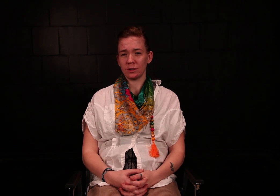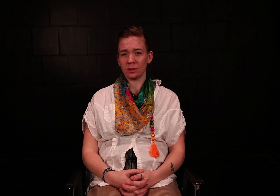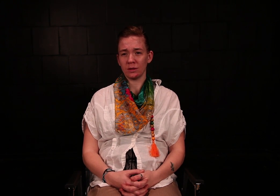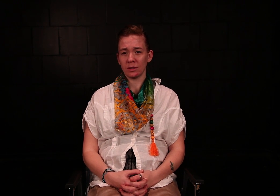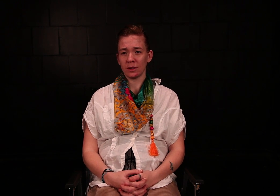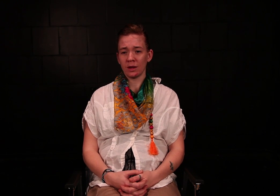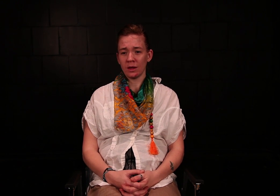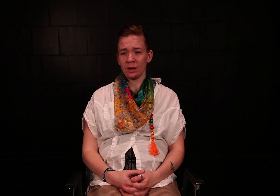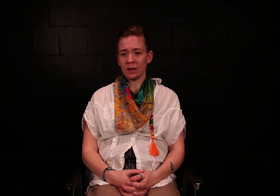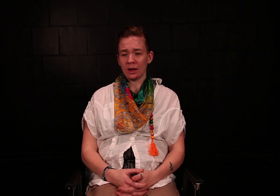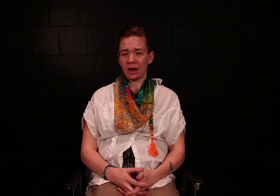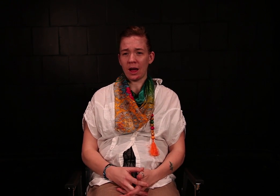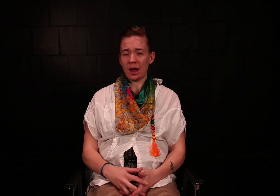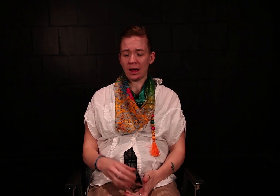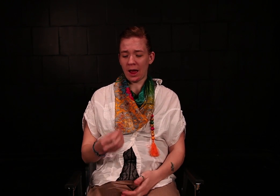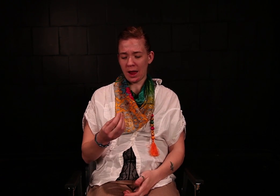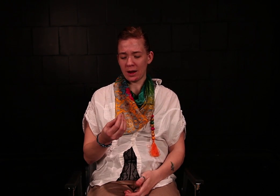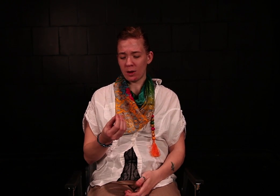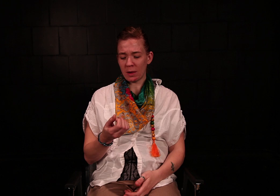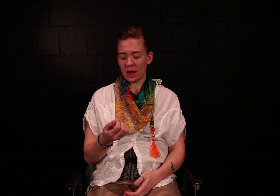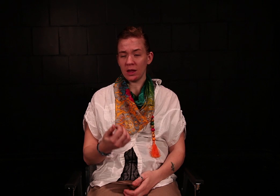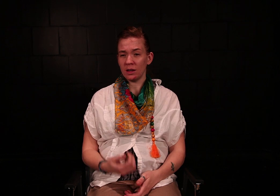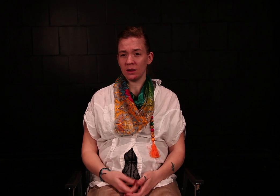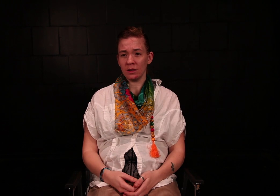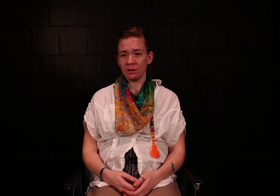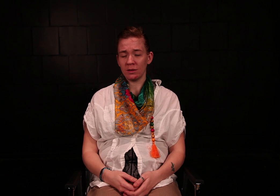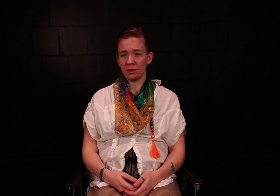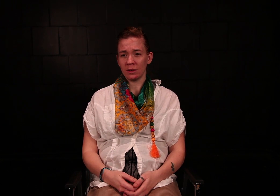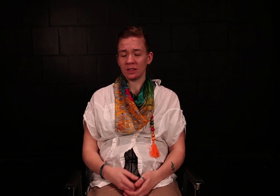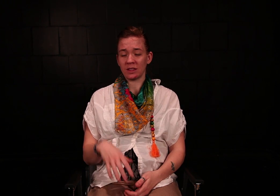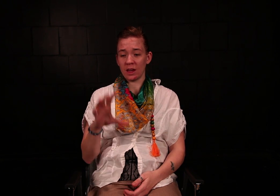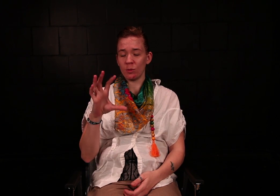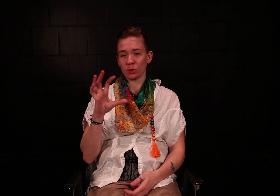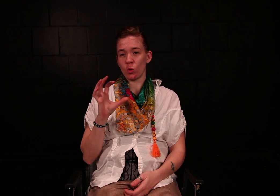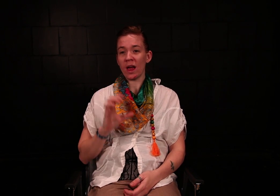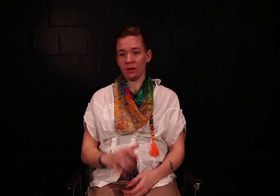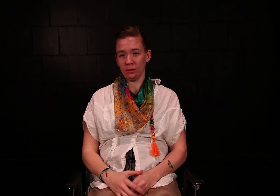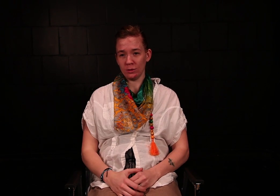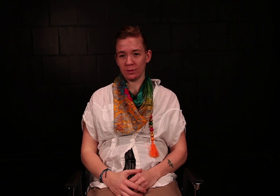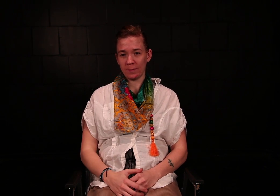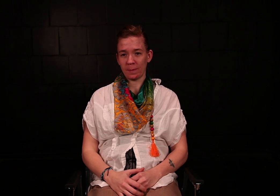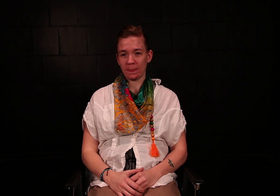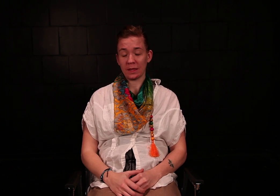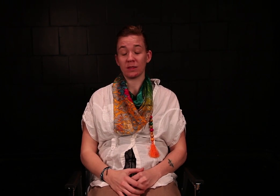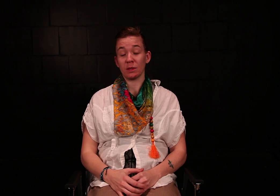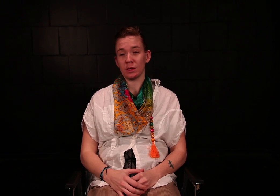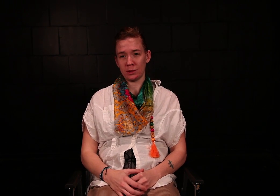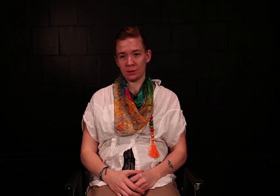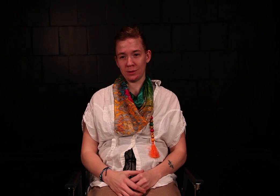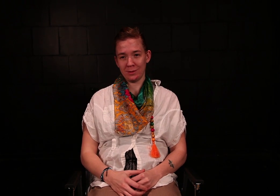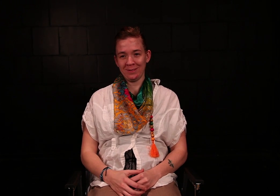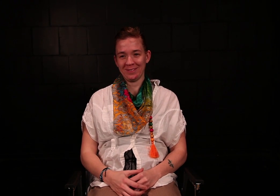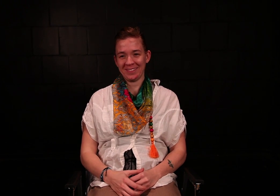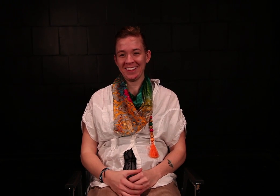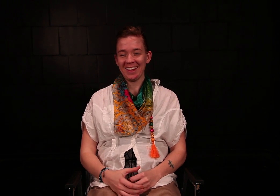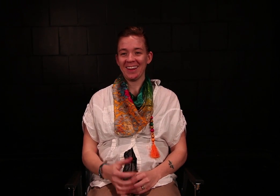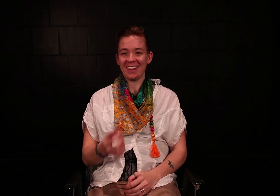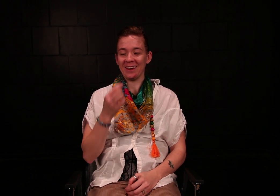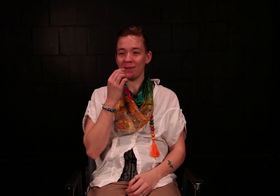And I had it on my hand, and it's the Elmer's white glue. It's the best. And